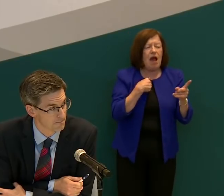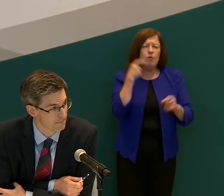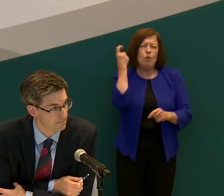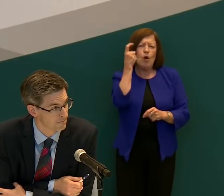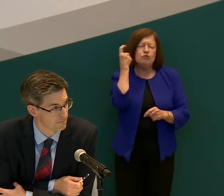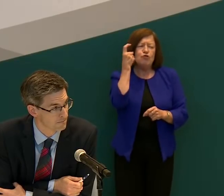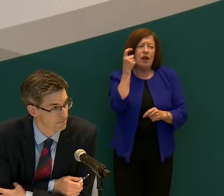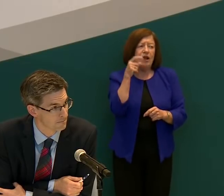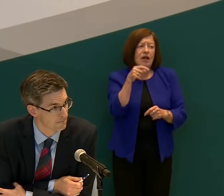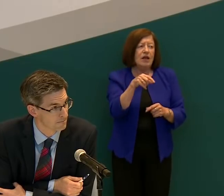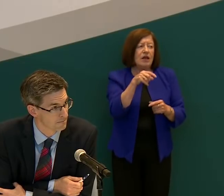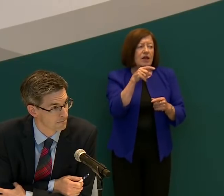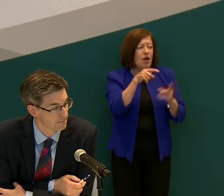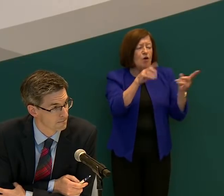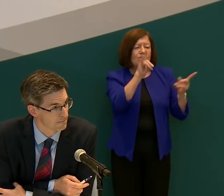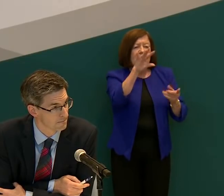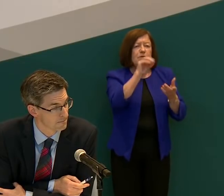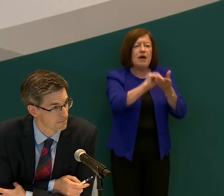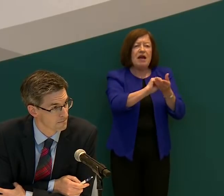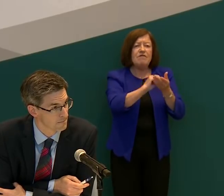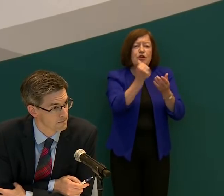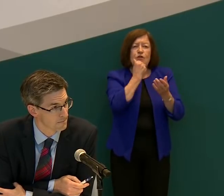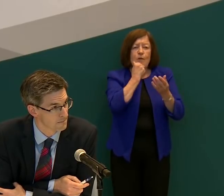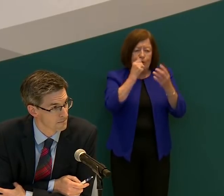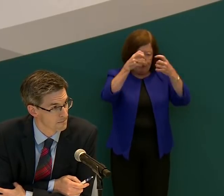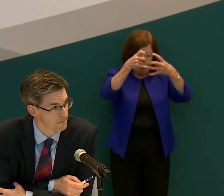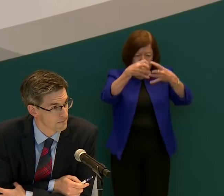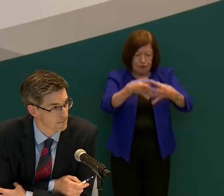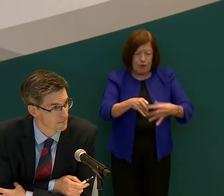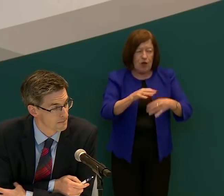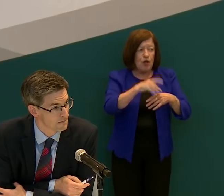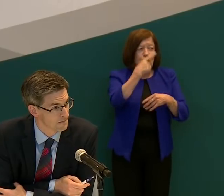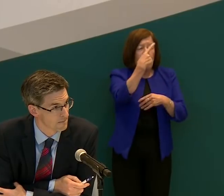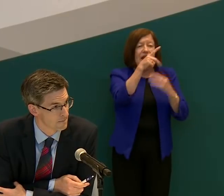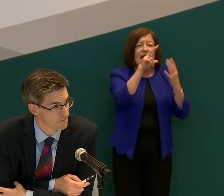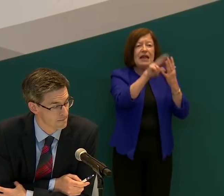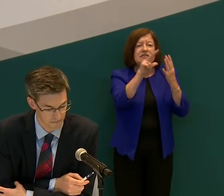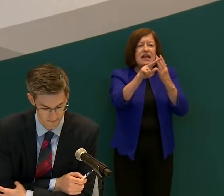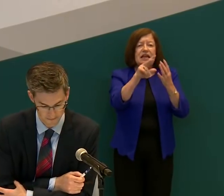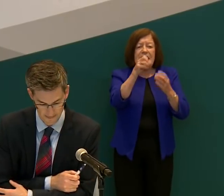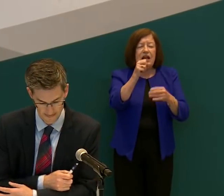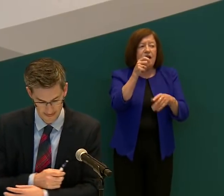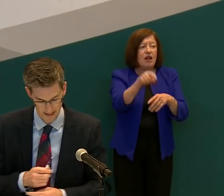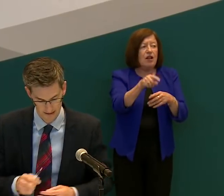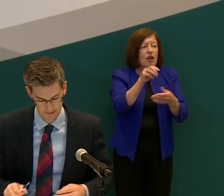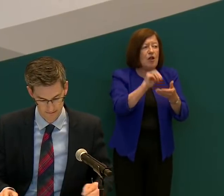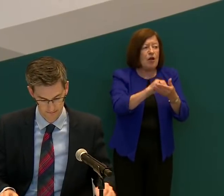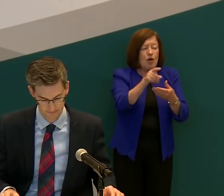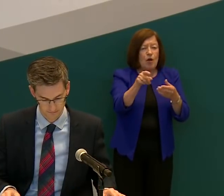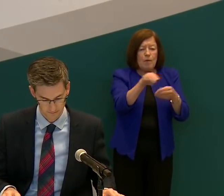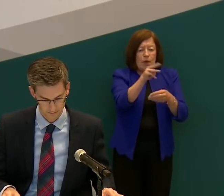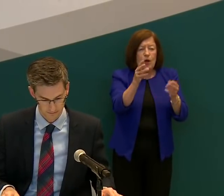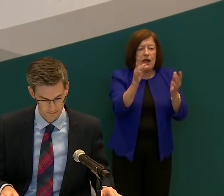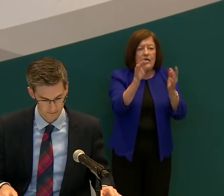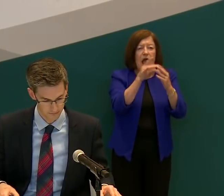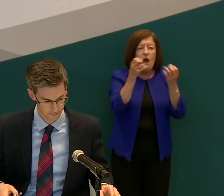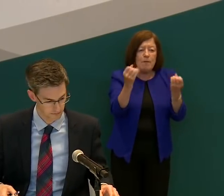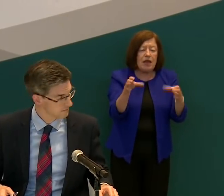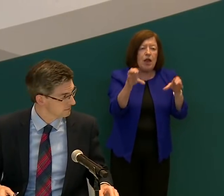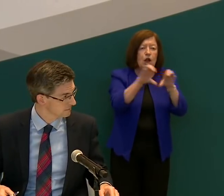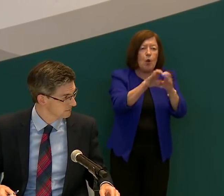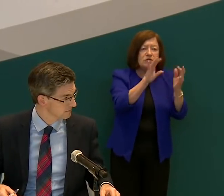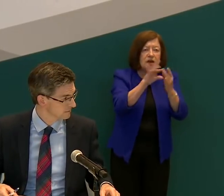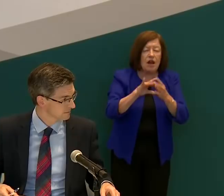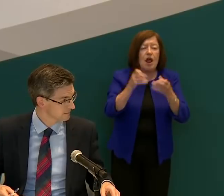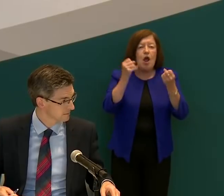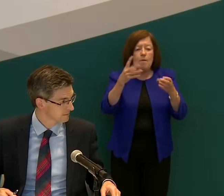wondering, would Philip kind of have a breakdown of the 898 cases in the last few weeks, where there's like how many were close contacts, how many were travel, how